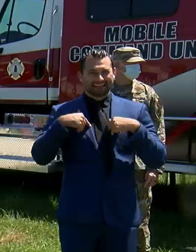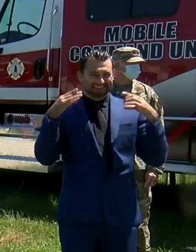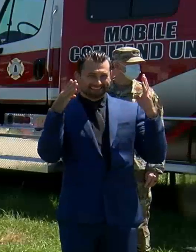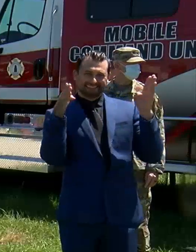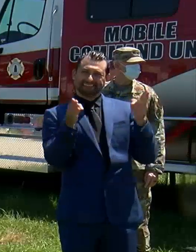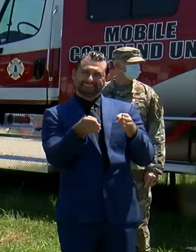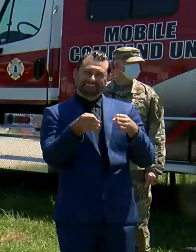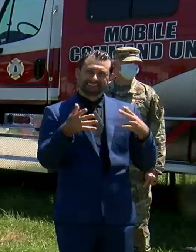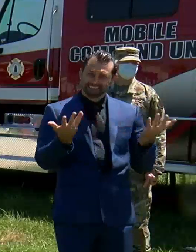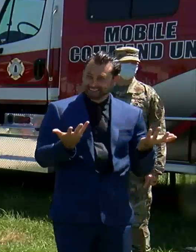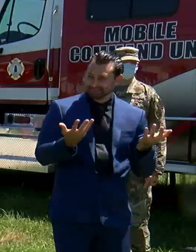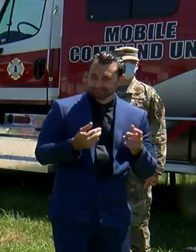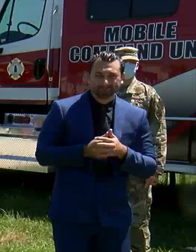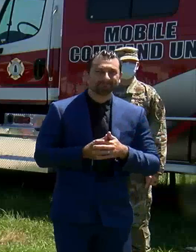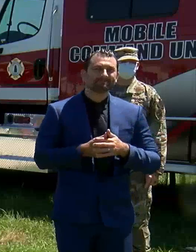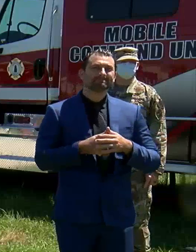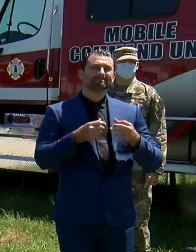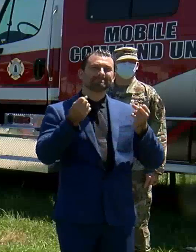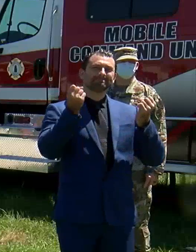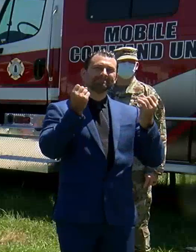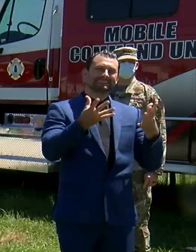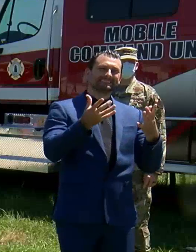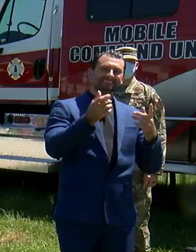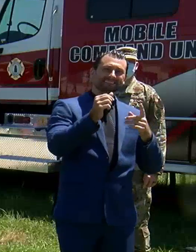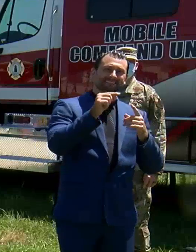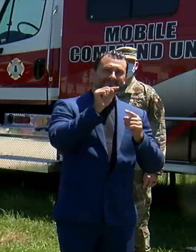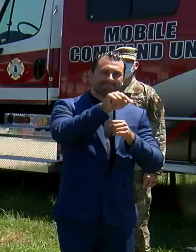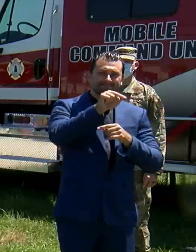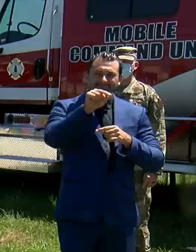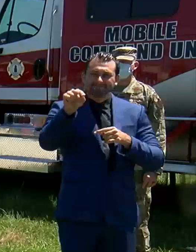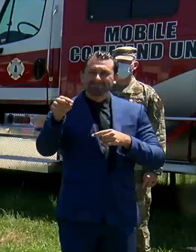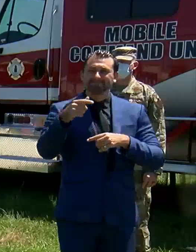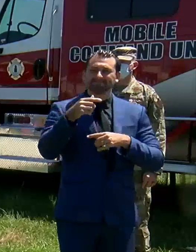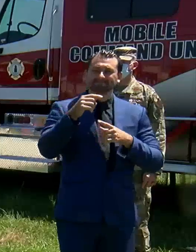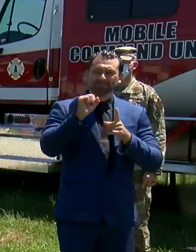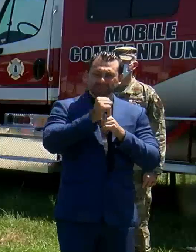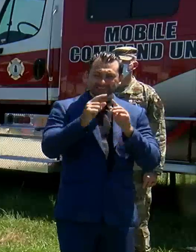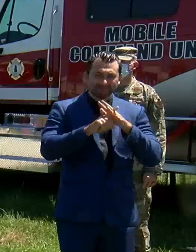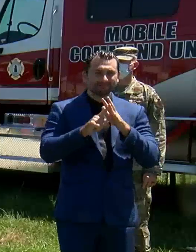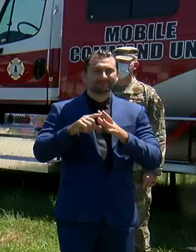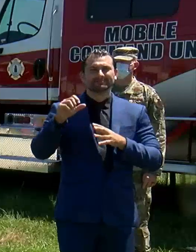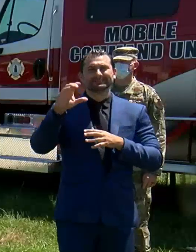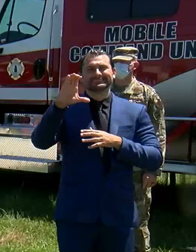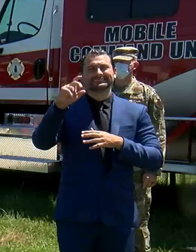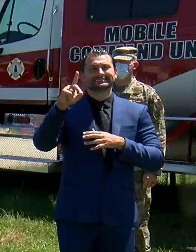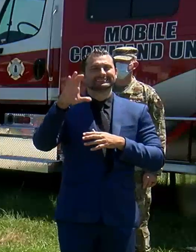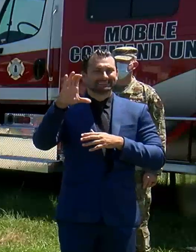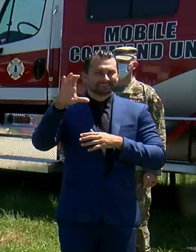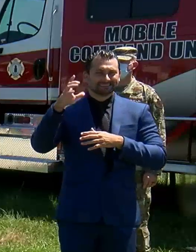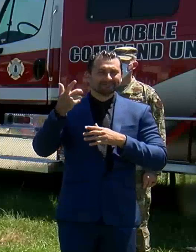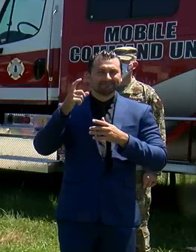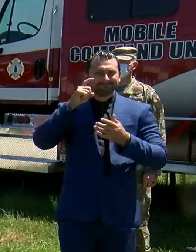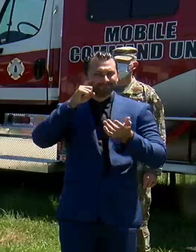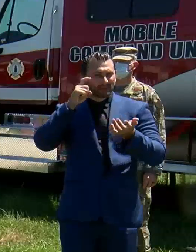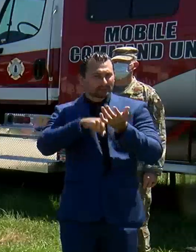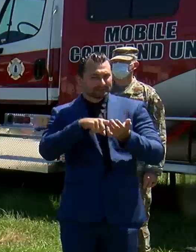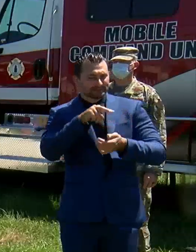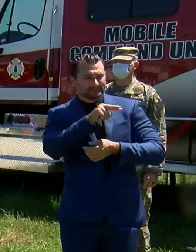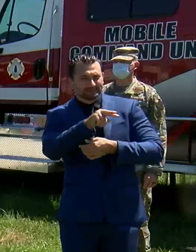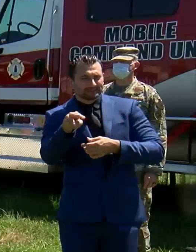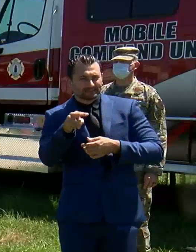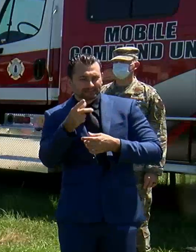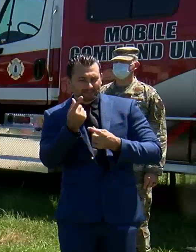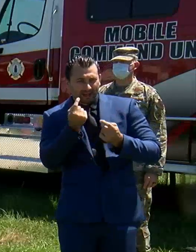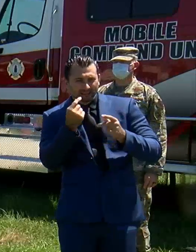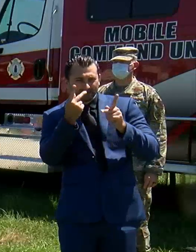these CDC infection control standards exceed typical expectations with these facilities, especially related